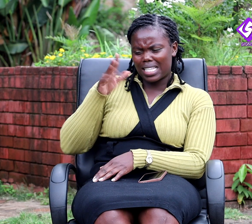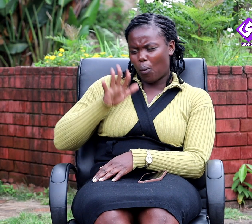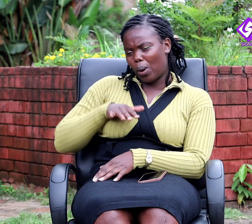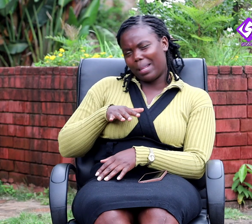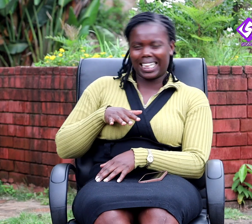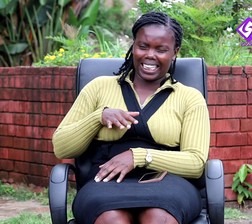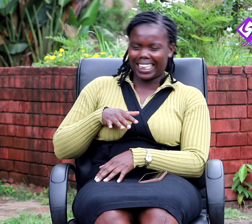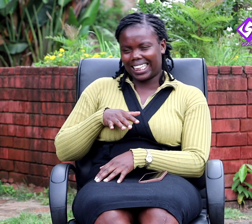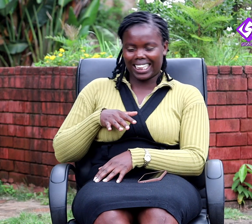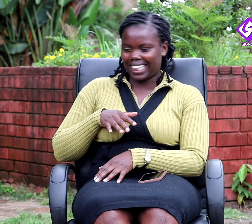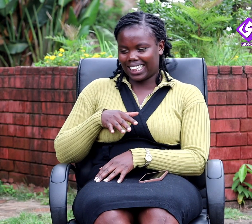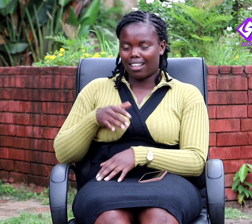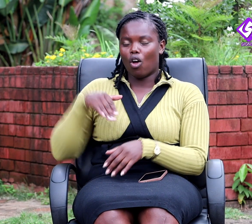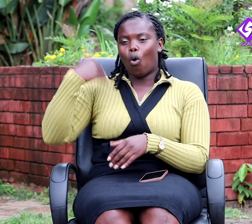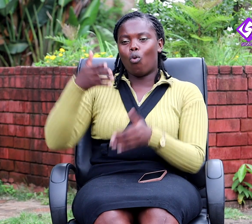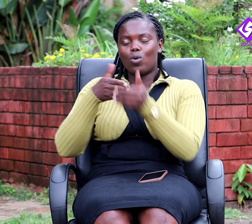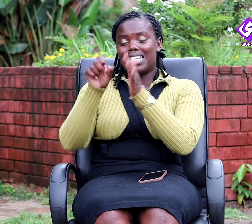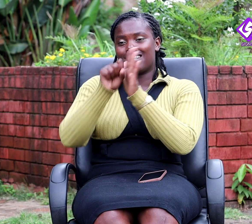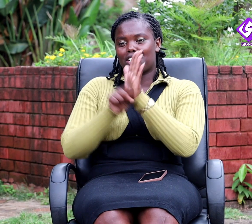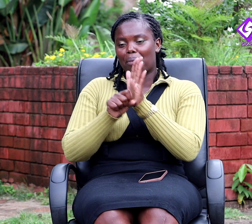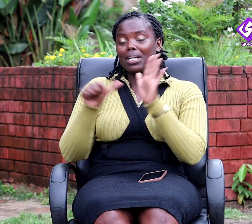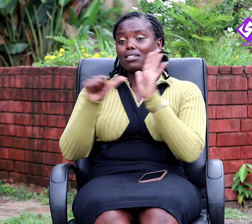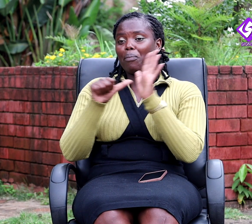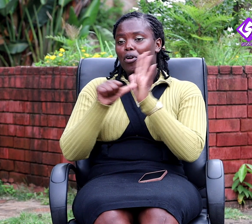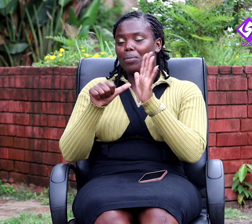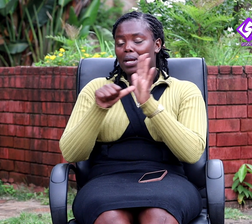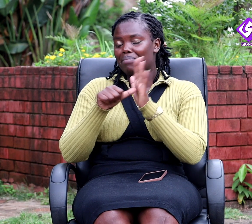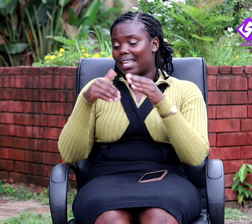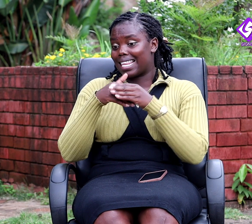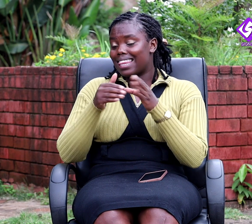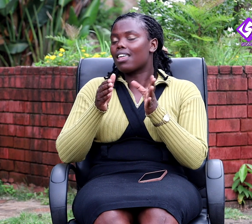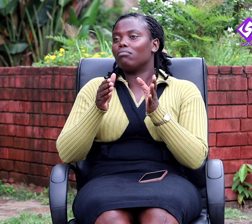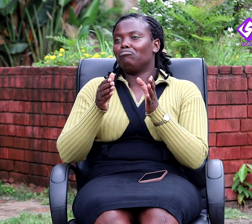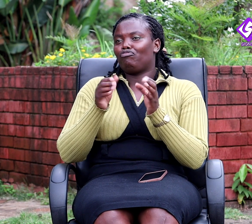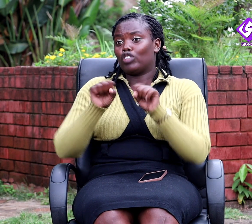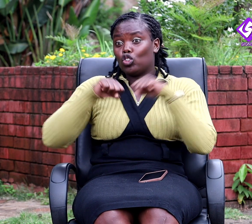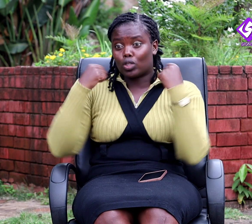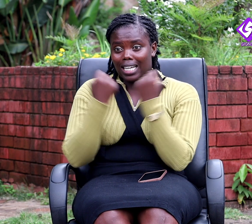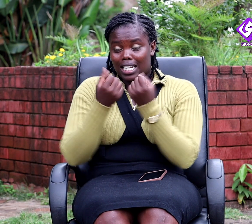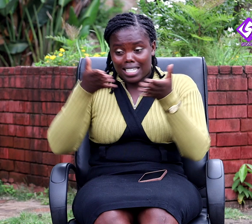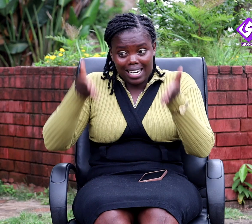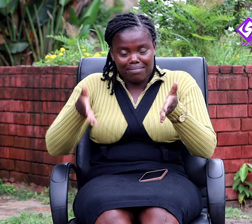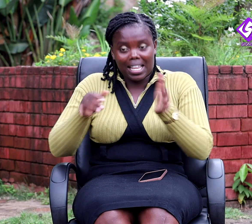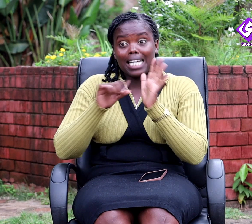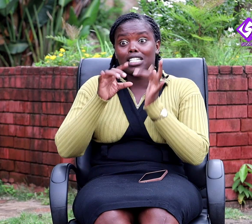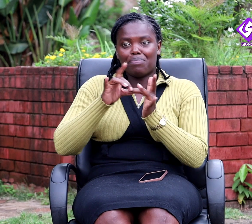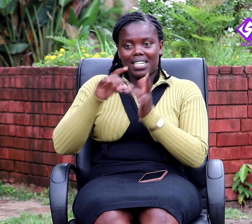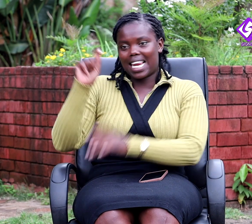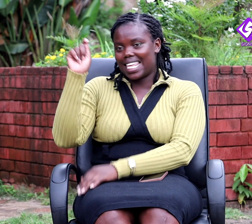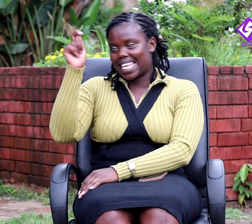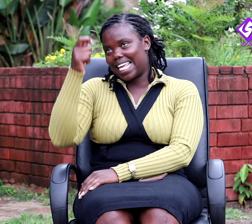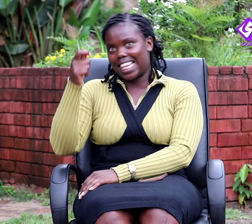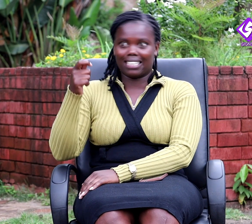a gap, especially in the area of women leadership. Because the problem is the society right